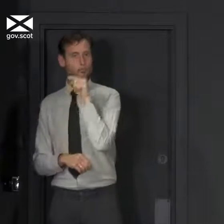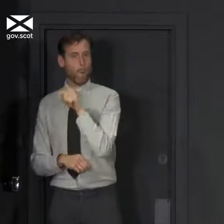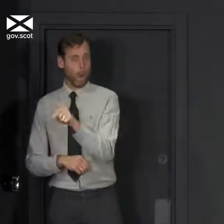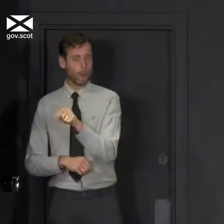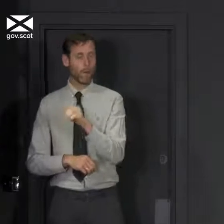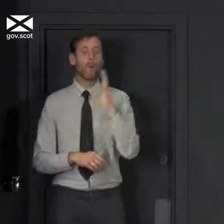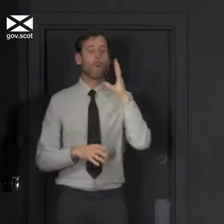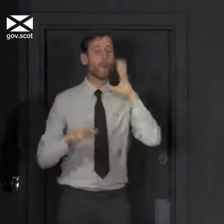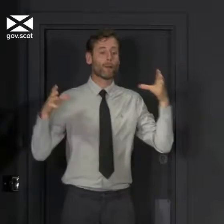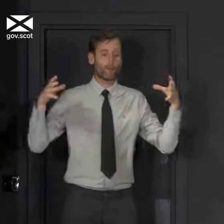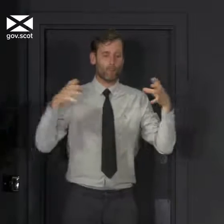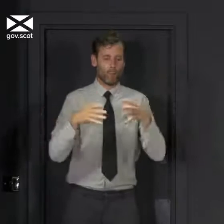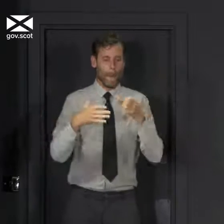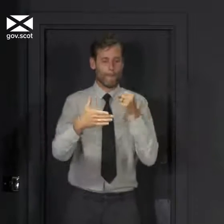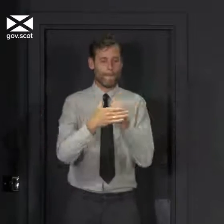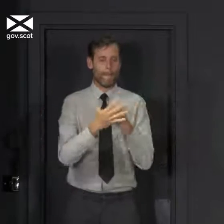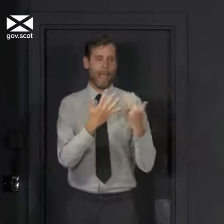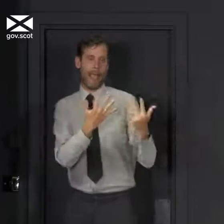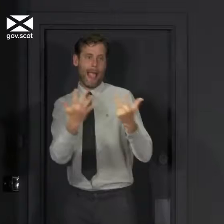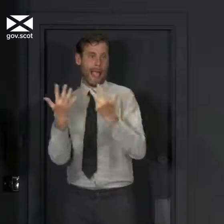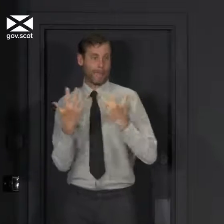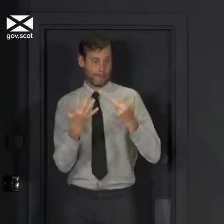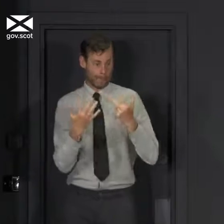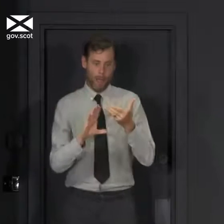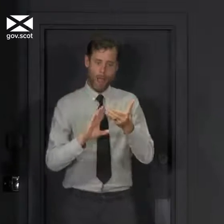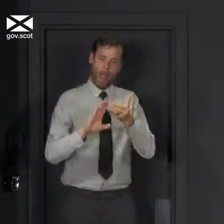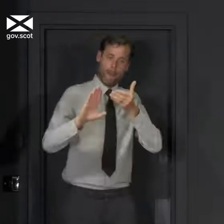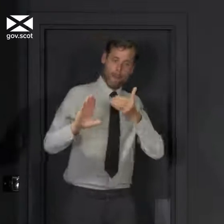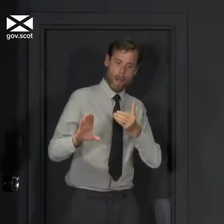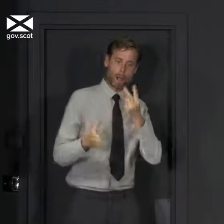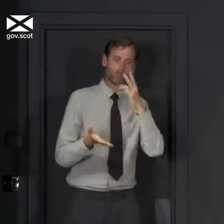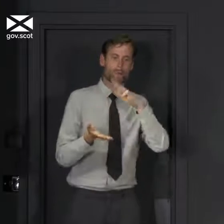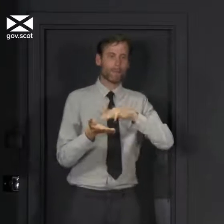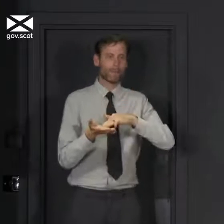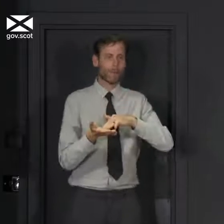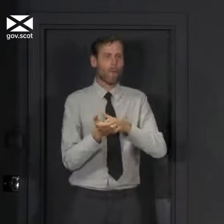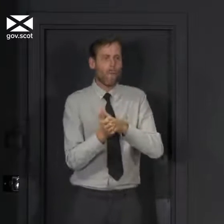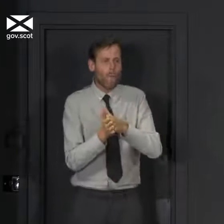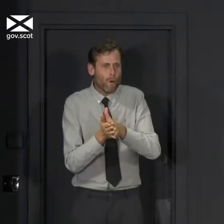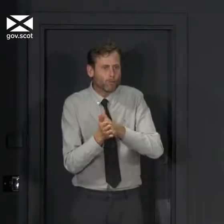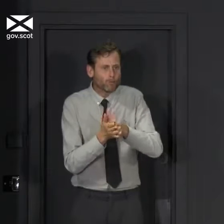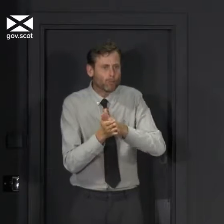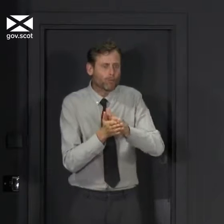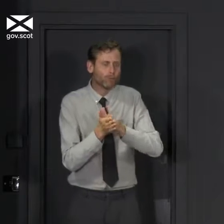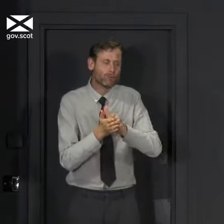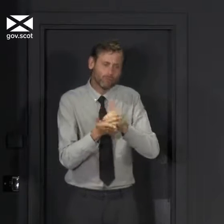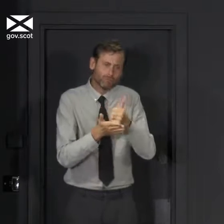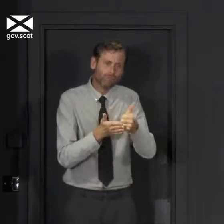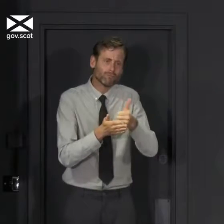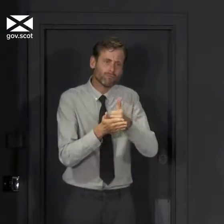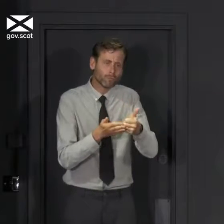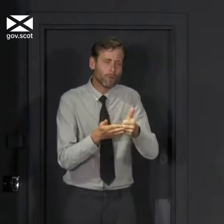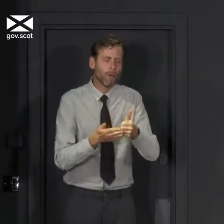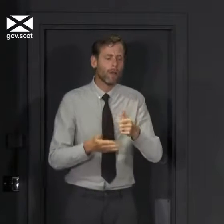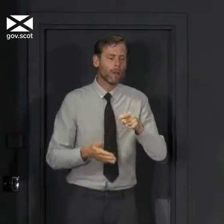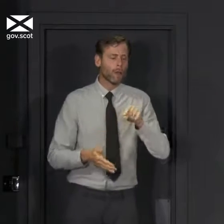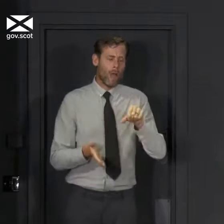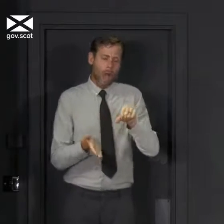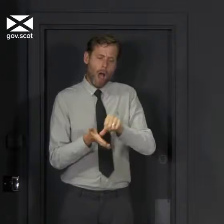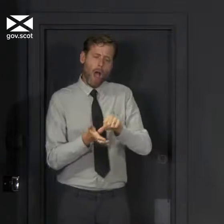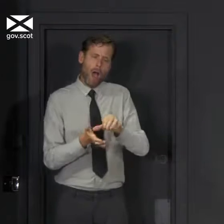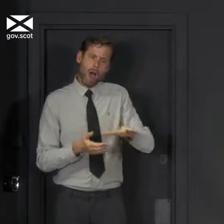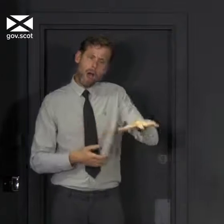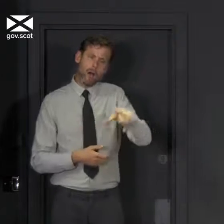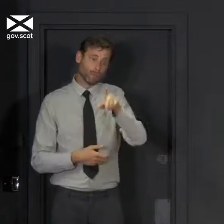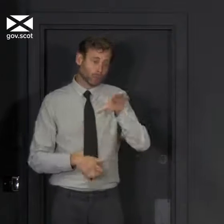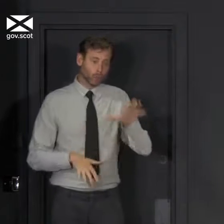apart when you do meet. Wash your hands regularly and thoroughly and avoid touching hard surfaces that other